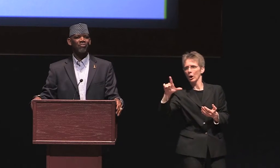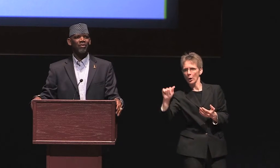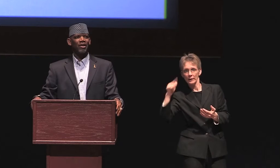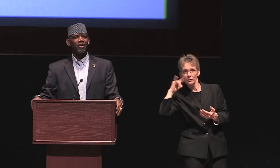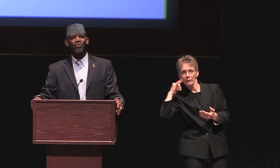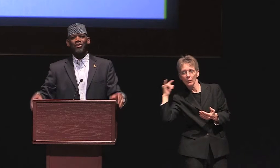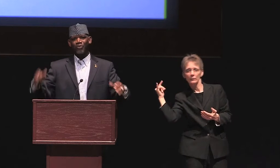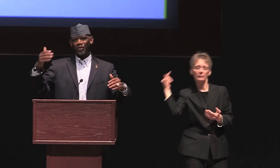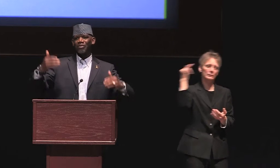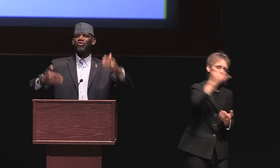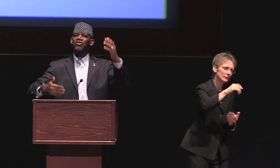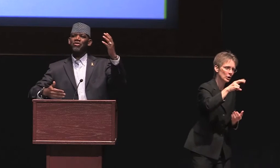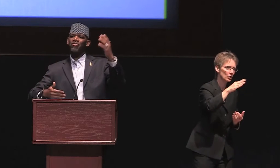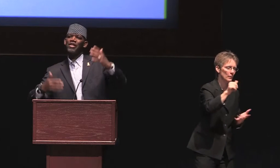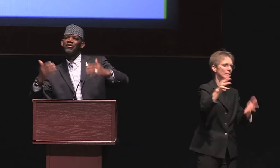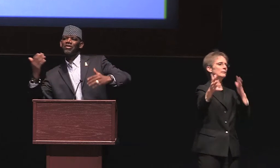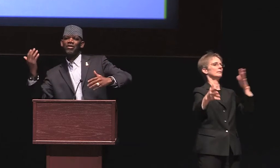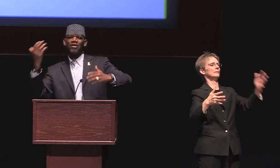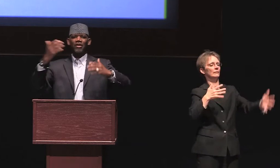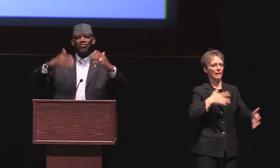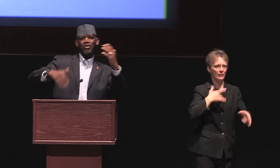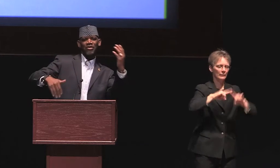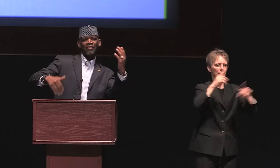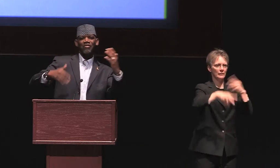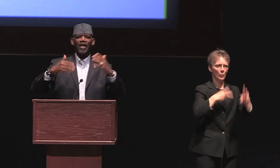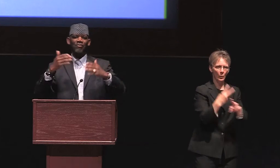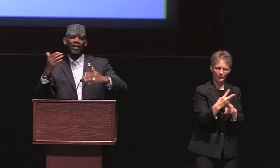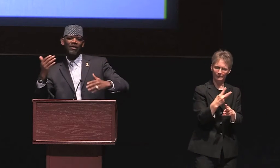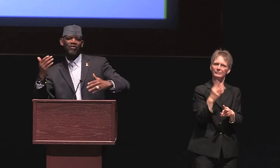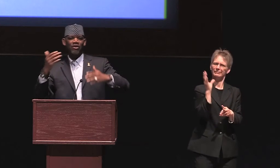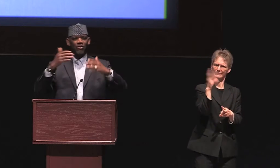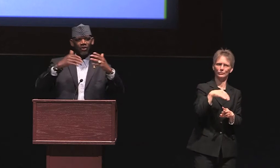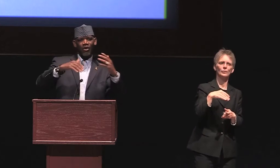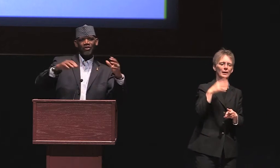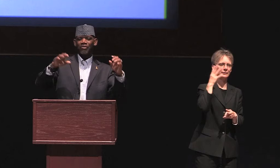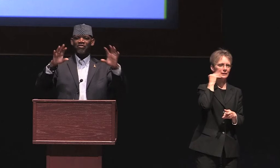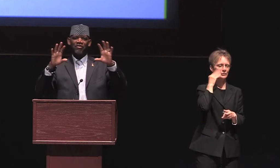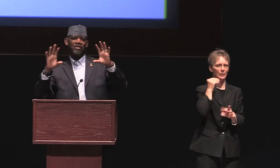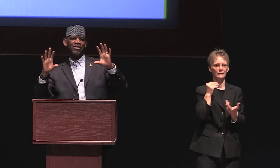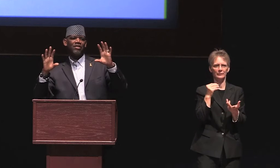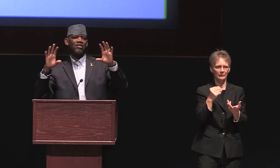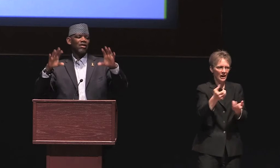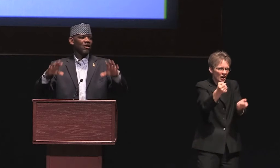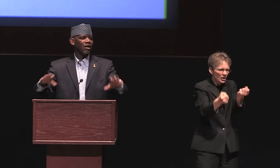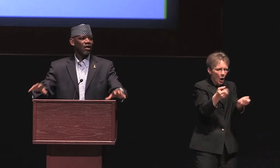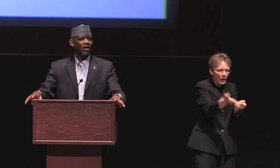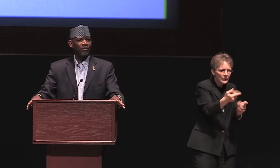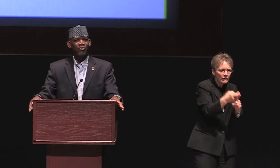was one of the most strange experiences I've ever had in my life. You know, cars from the